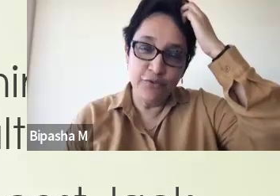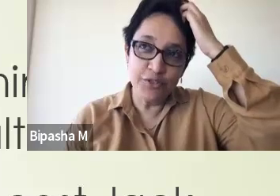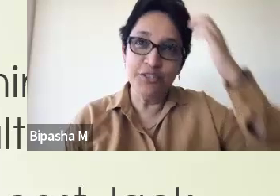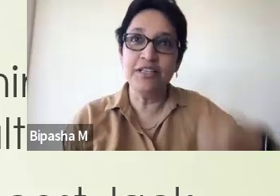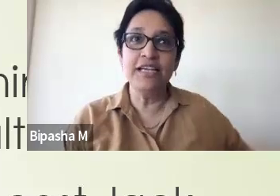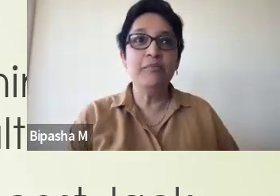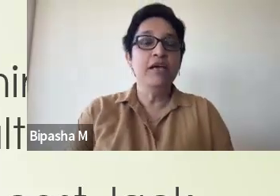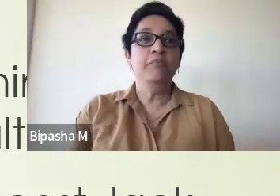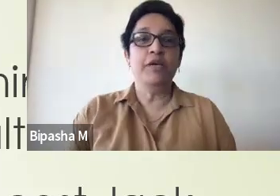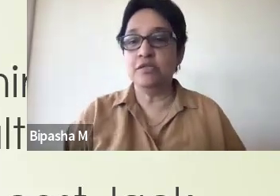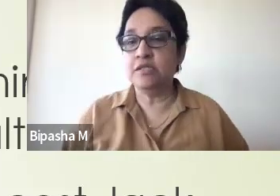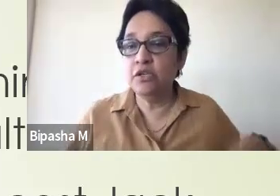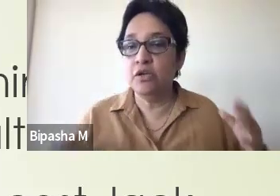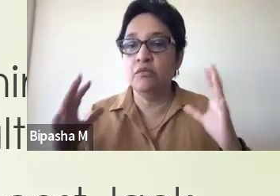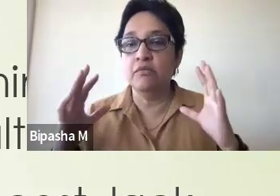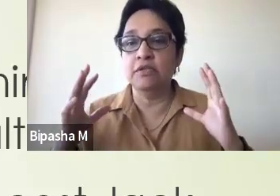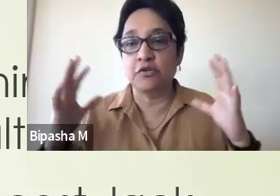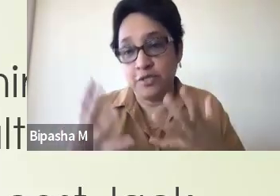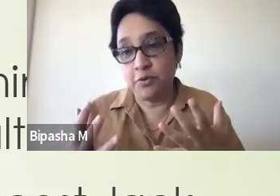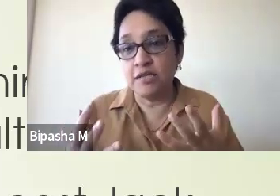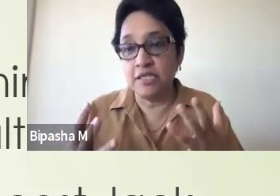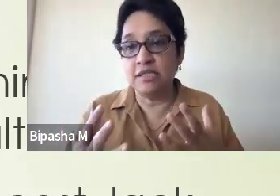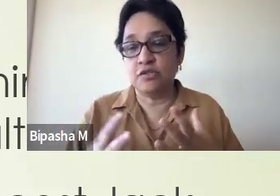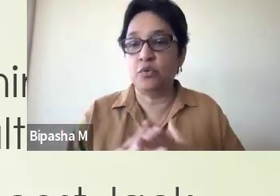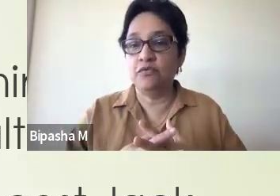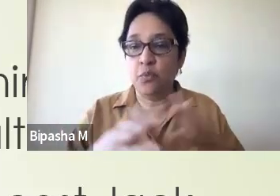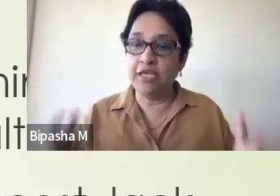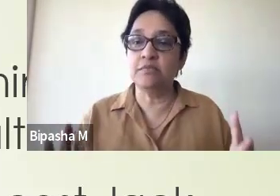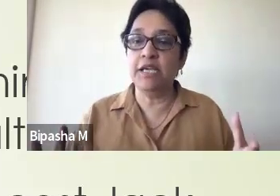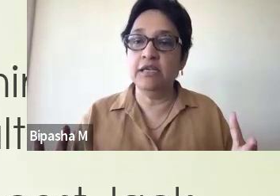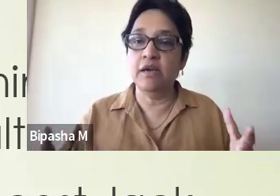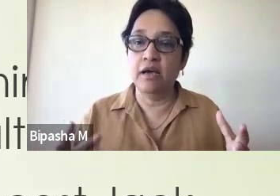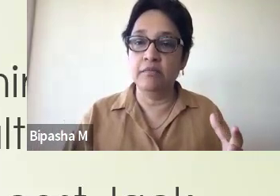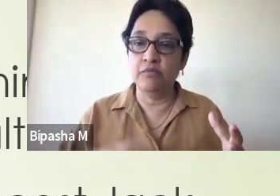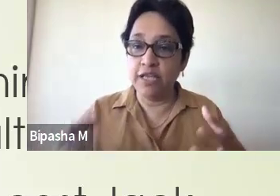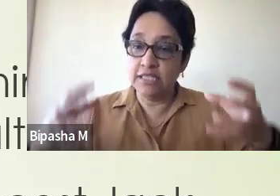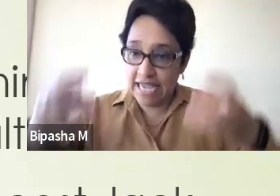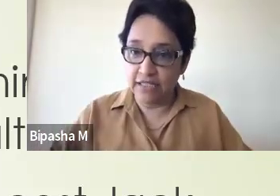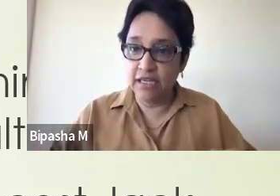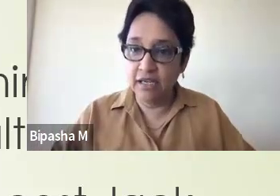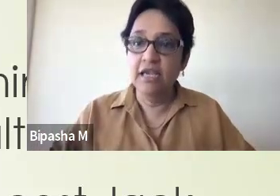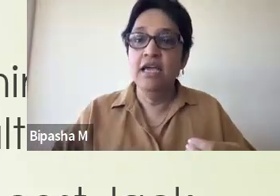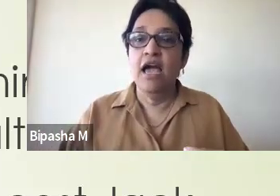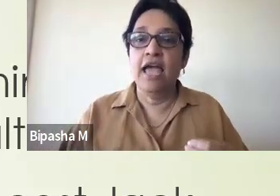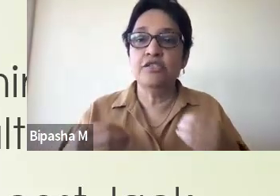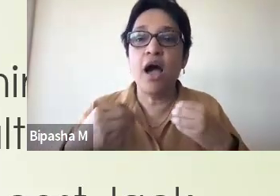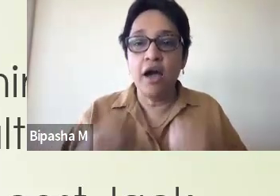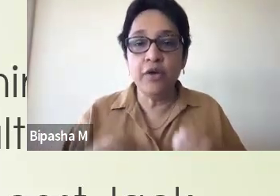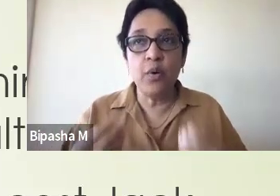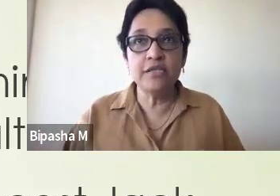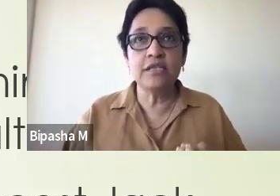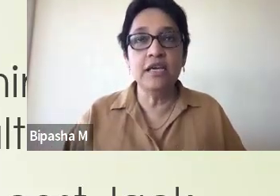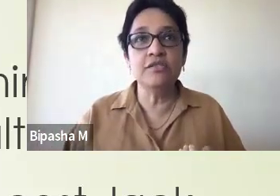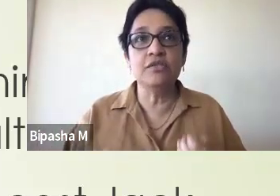And unfortunately, because, the CRIS process is sort of the way it's being run is ending. And so